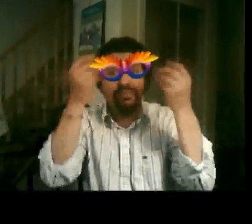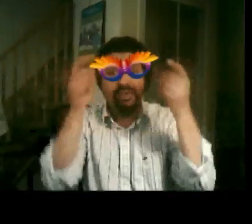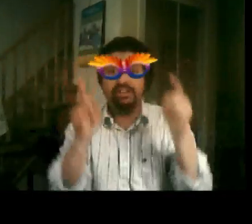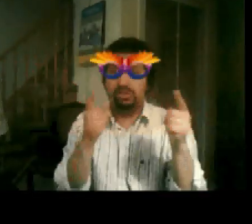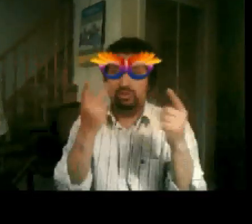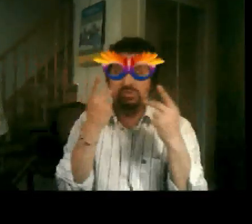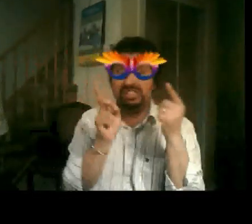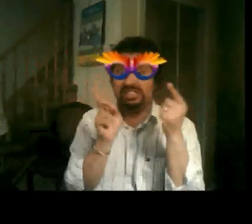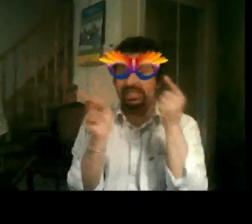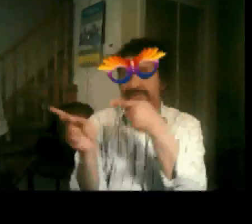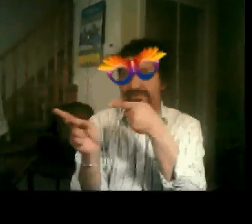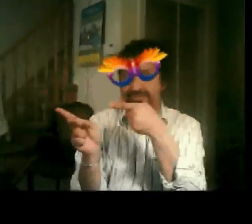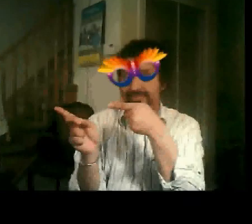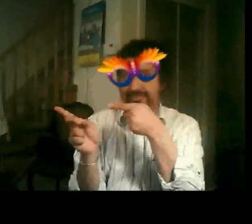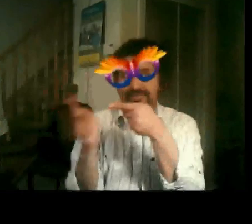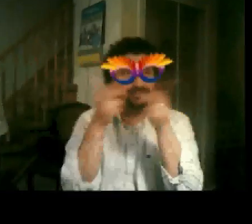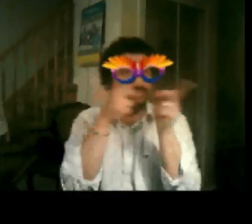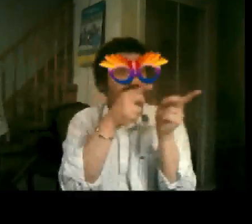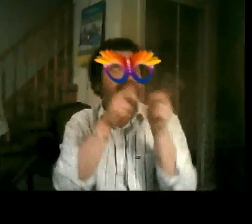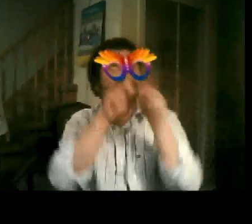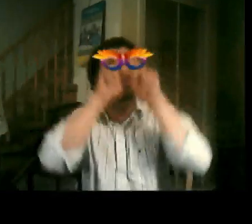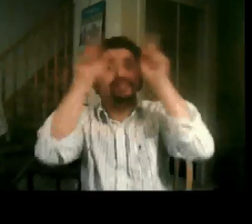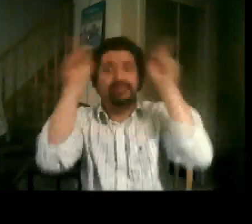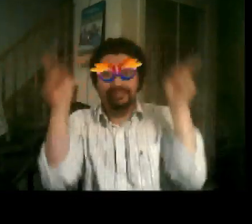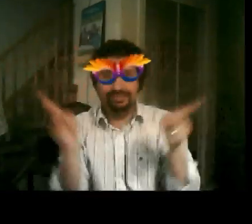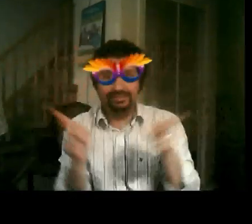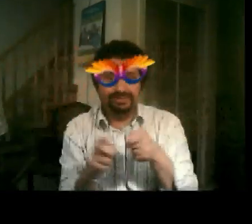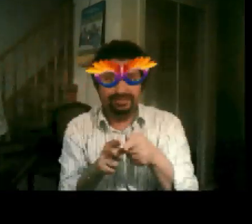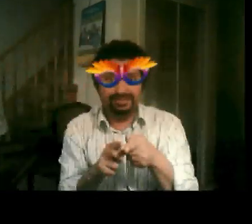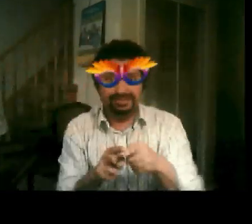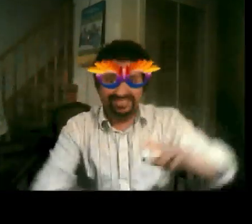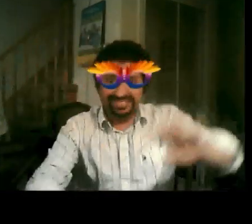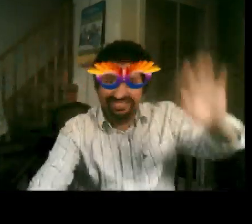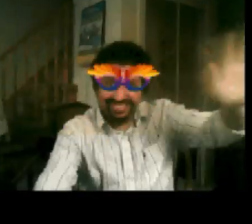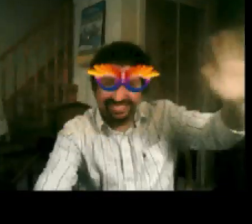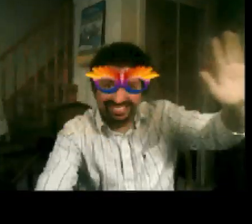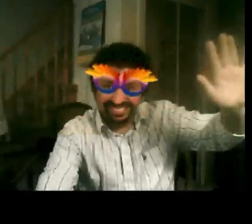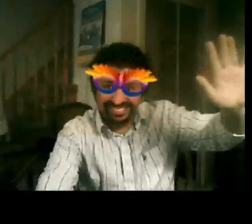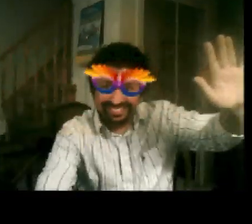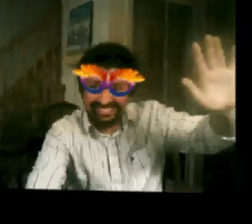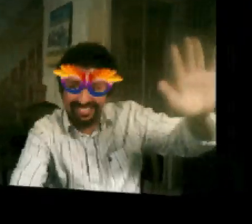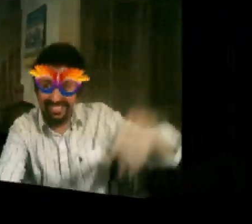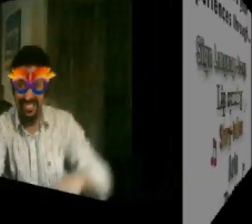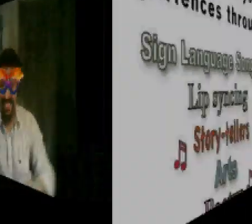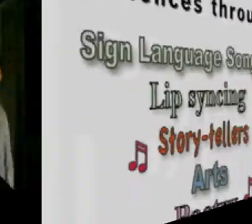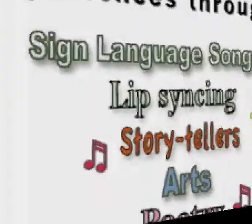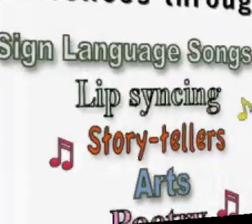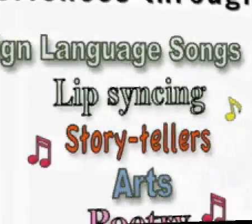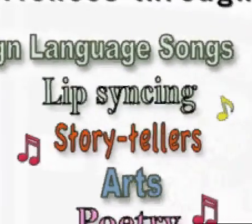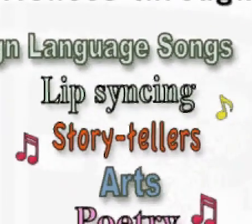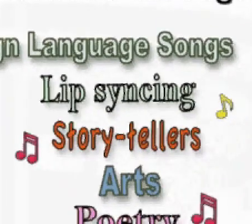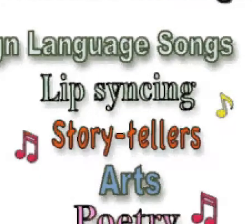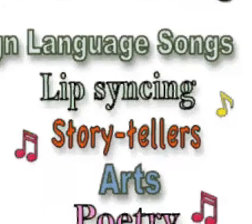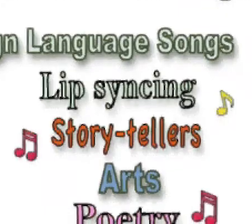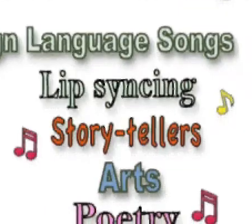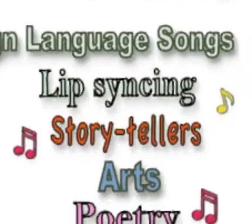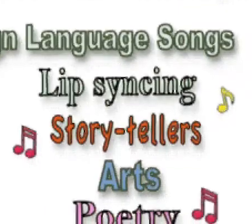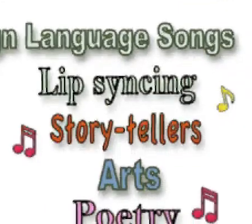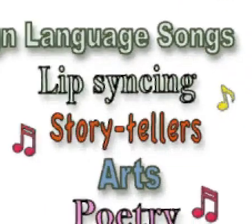Celebration I got you burning up, girl, cause I'm on fire Turn it up, girl, you can't deny Ain't enough words to make me fly